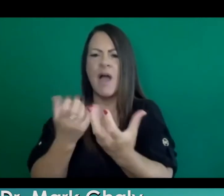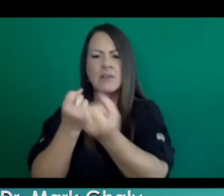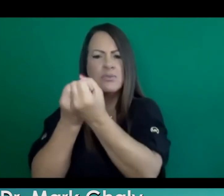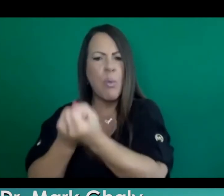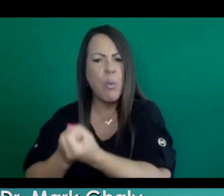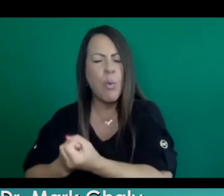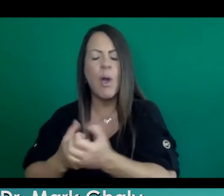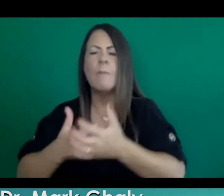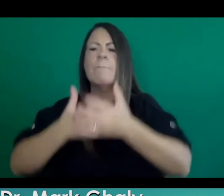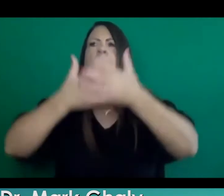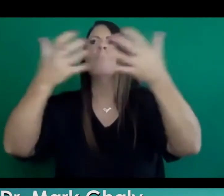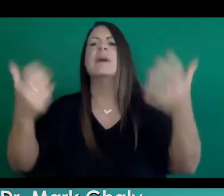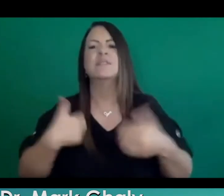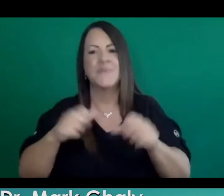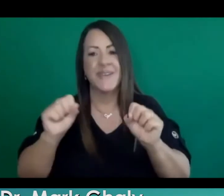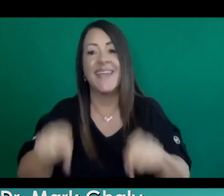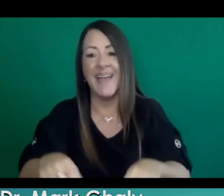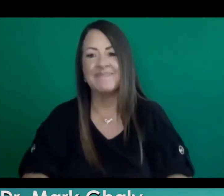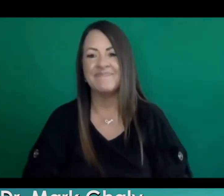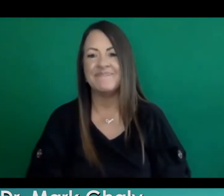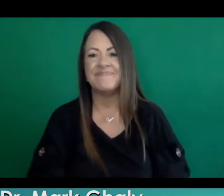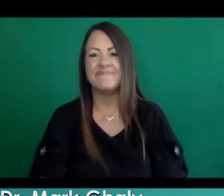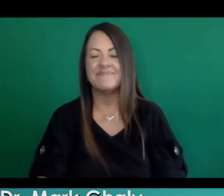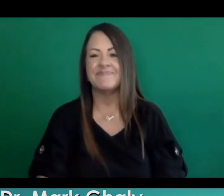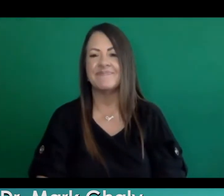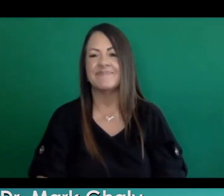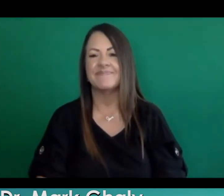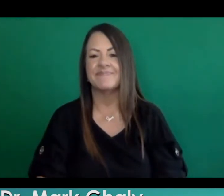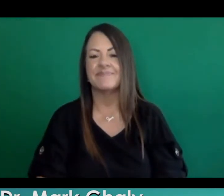can. Colleen Shelby, LA Times.